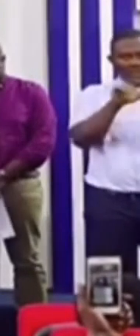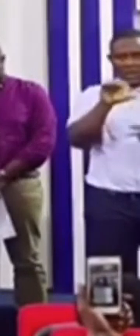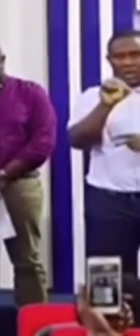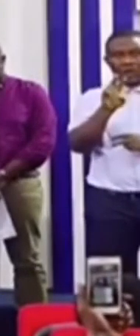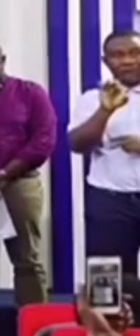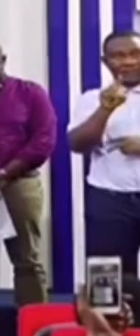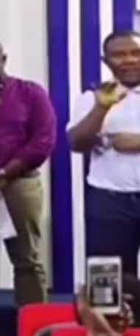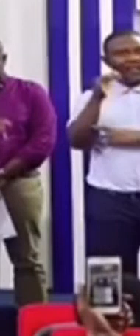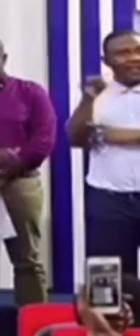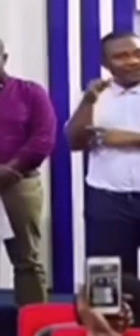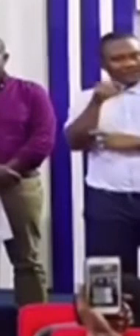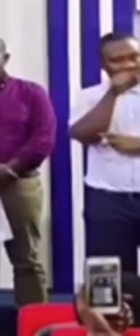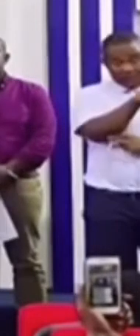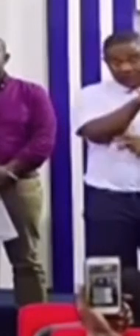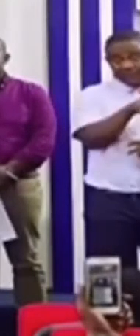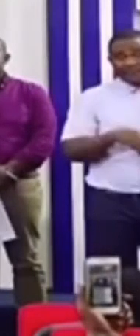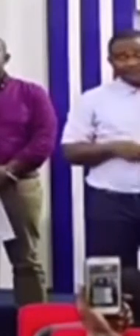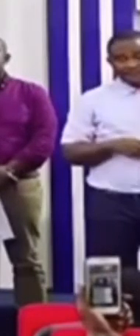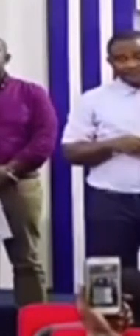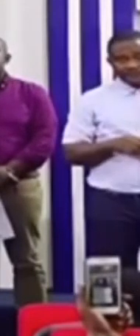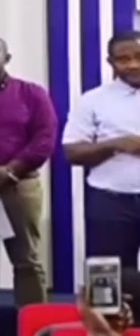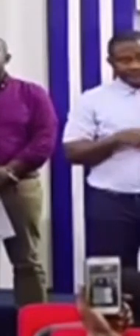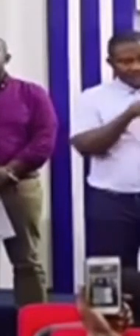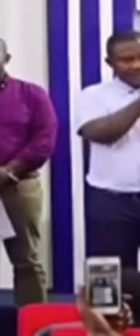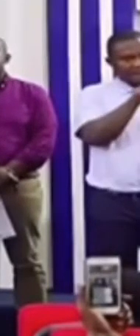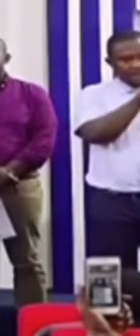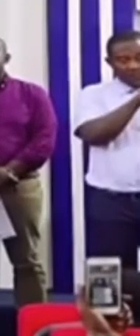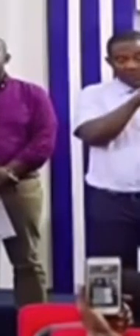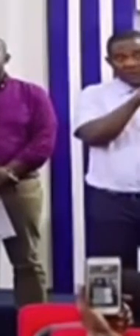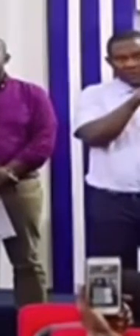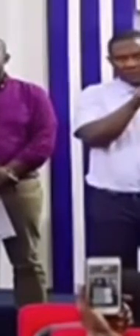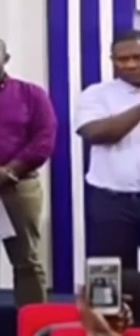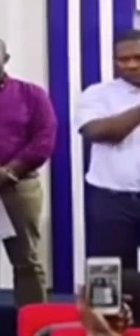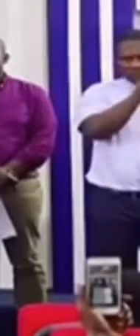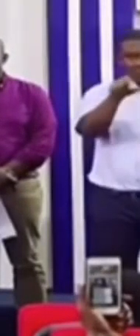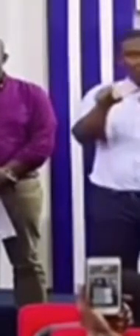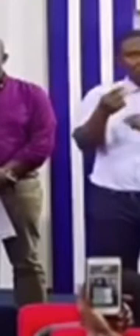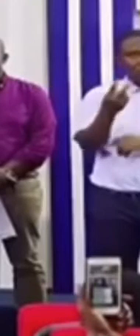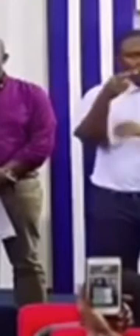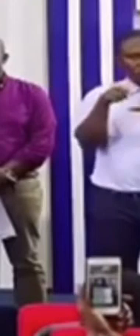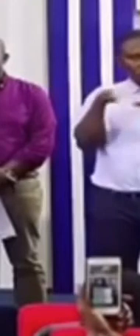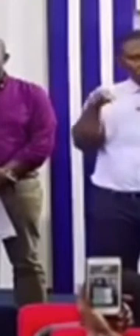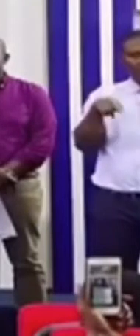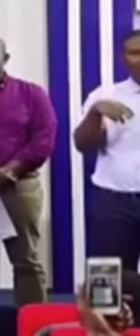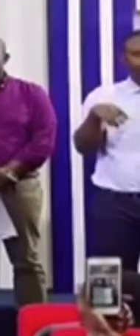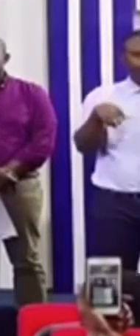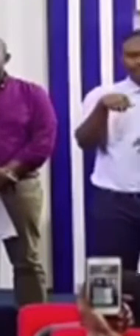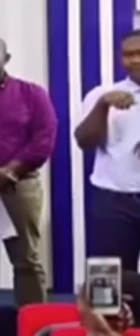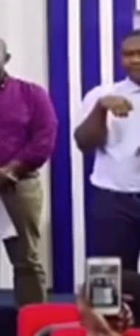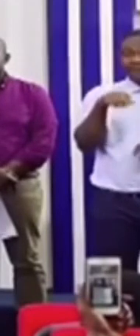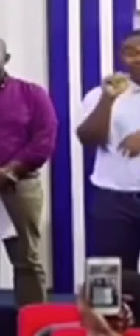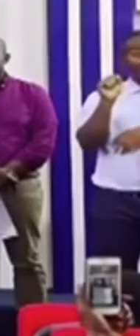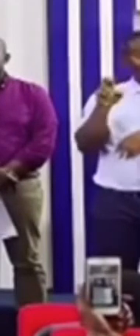COVID-19. They reported in two regions, one each from